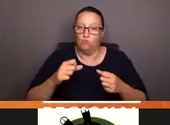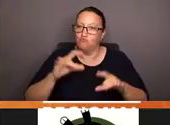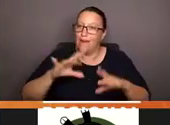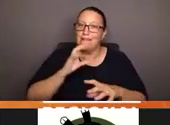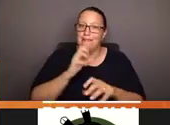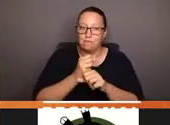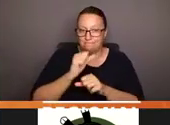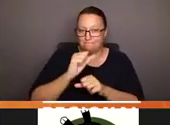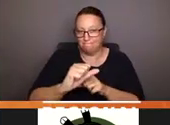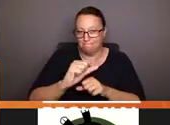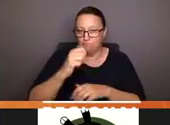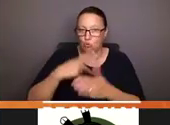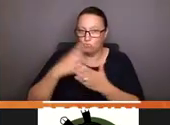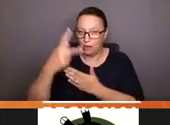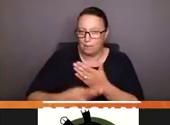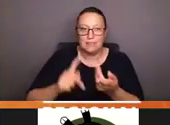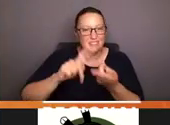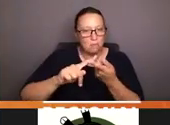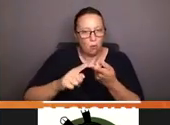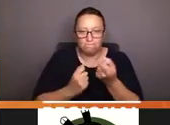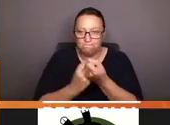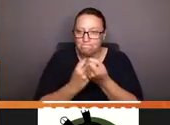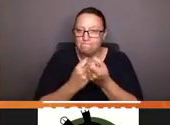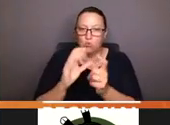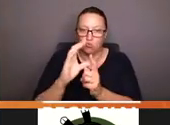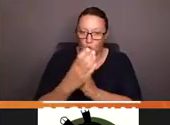cultural development in regional and remote communities in Australia.